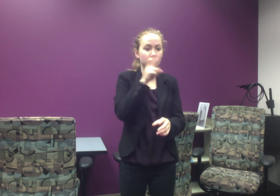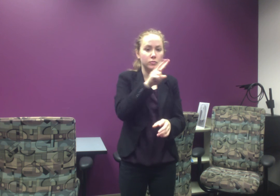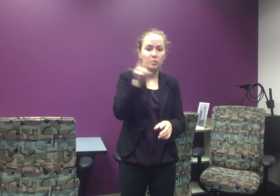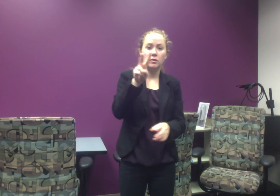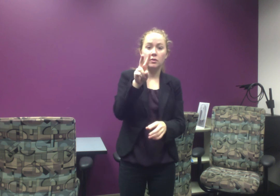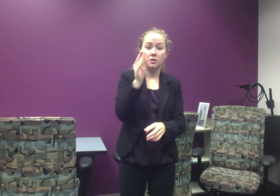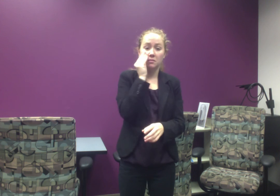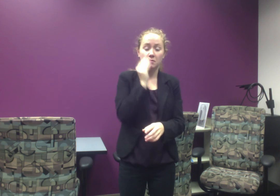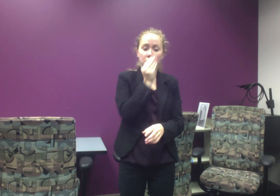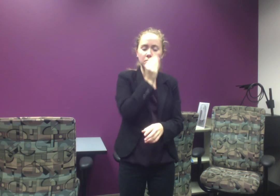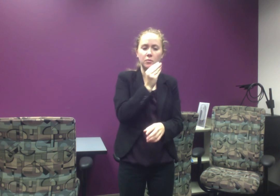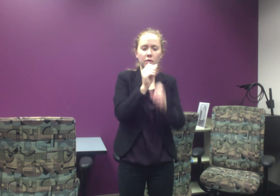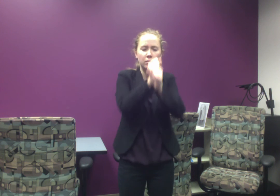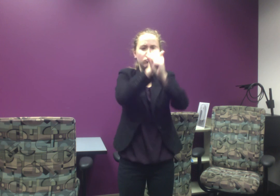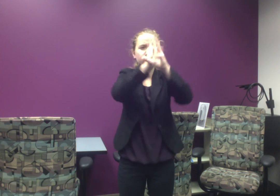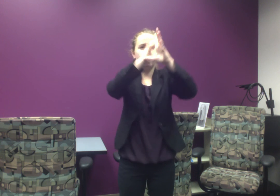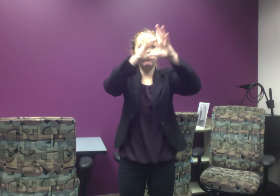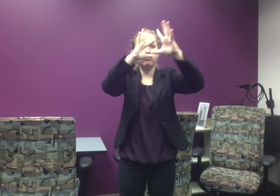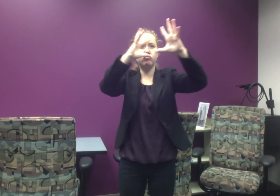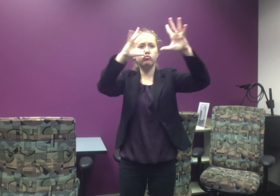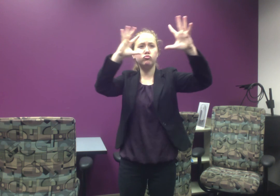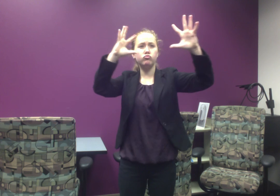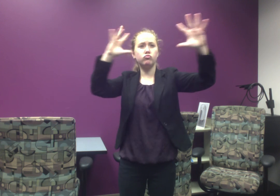One last picture of hers. This is called white trumpet flower.